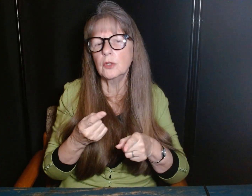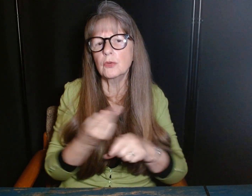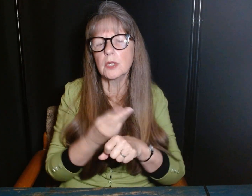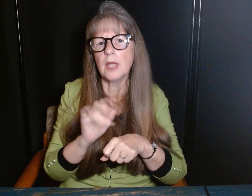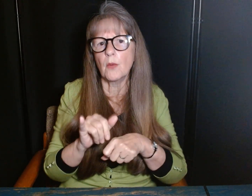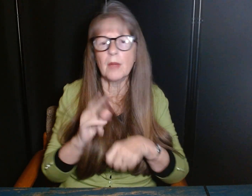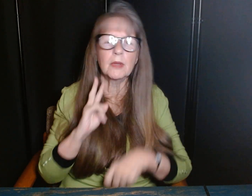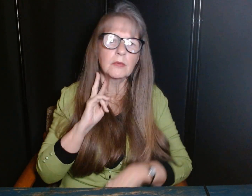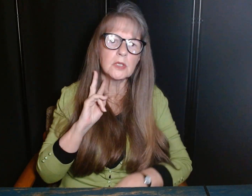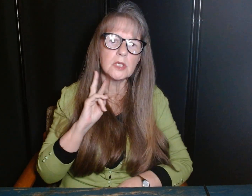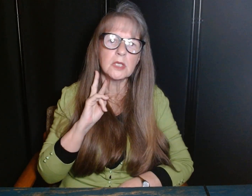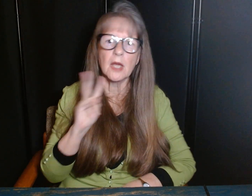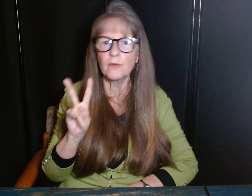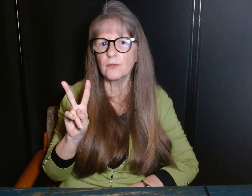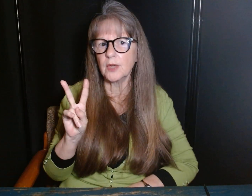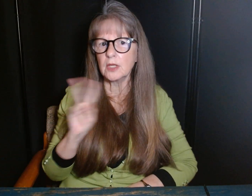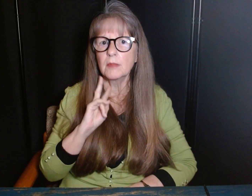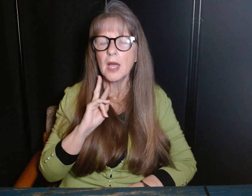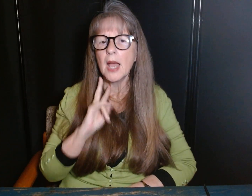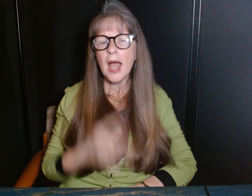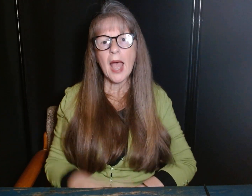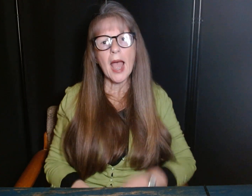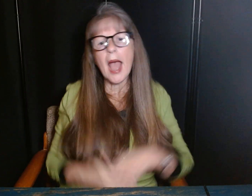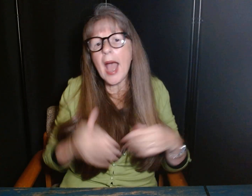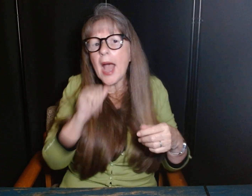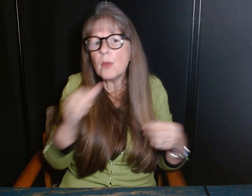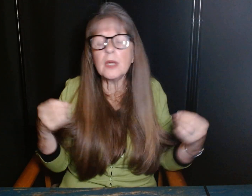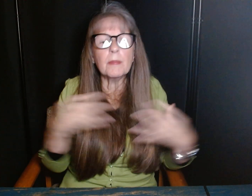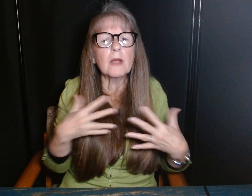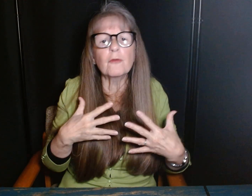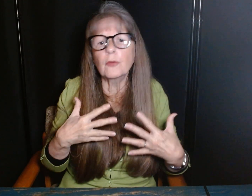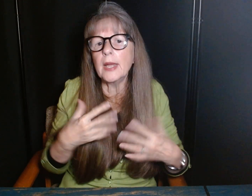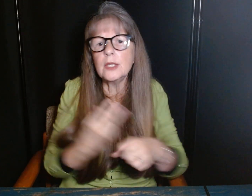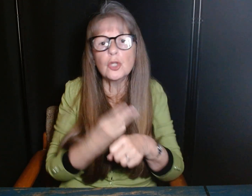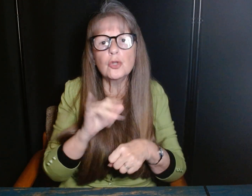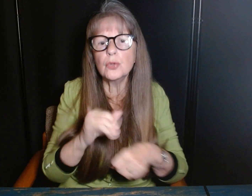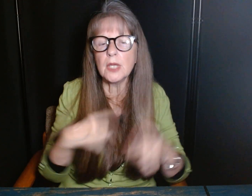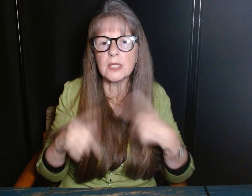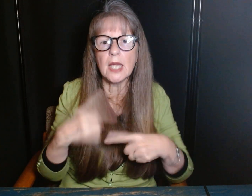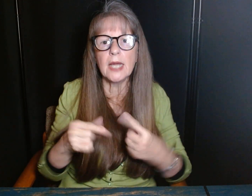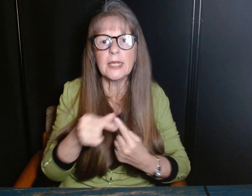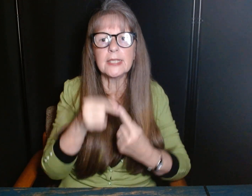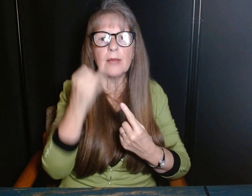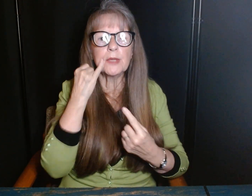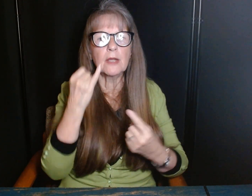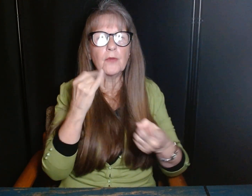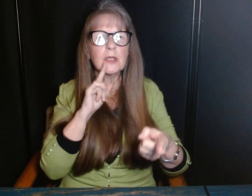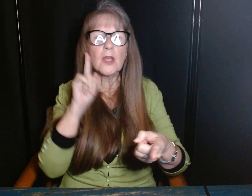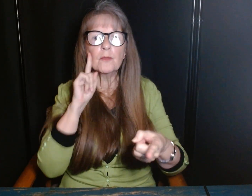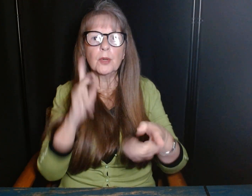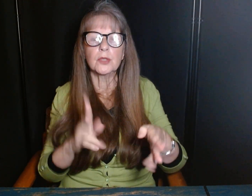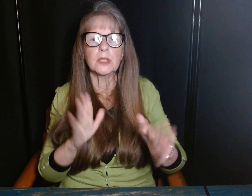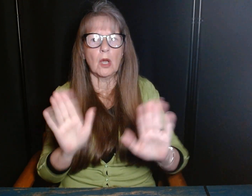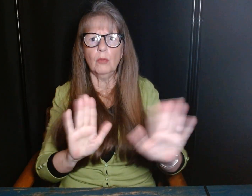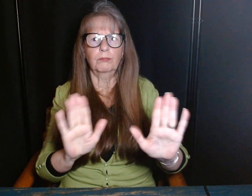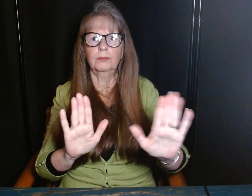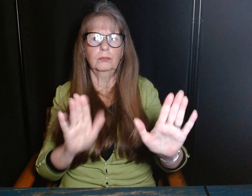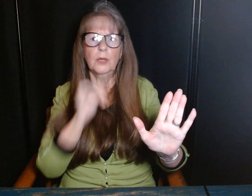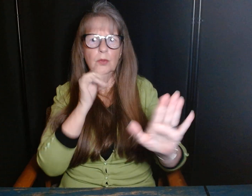it that way, but this is the sign for victim. I would not be afraid to use that sign, except if a deaf person said, "Oh, we don't use